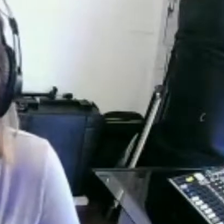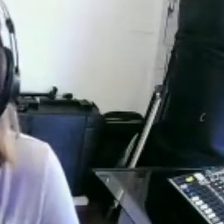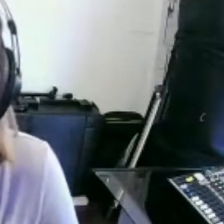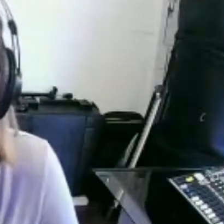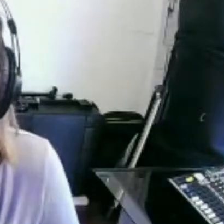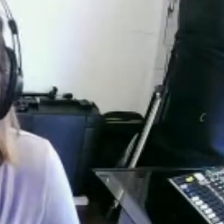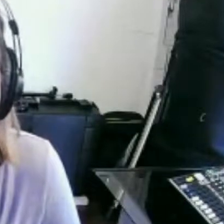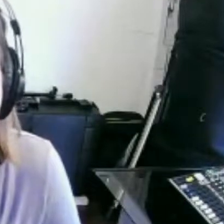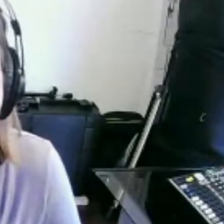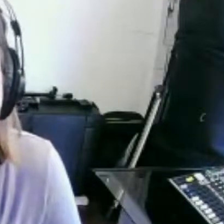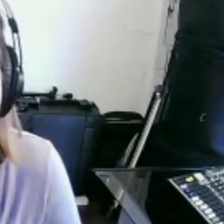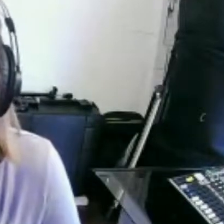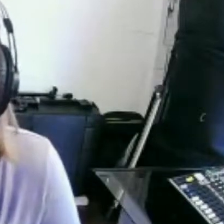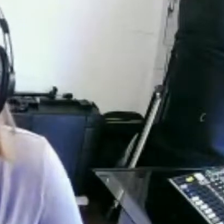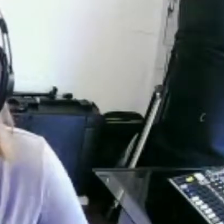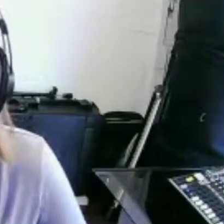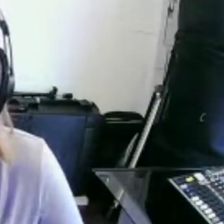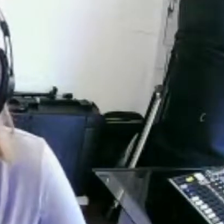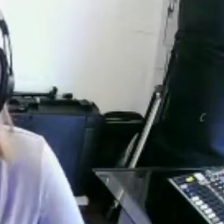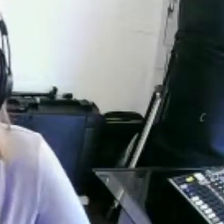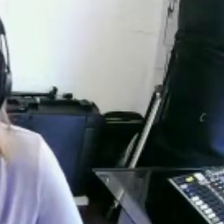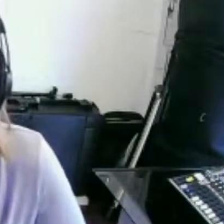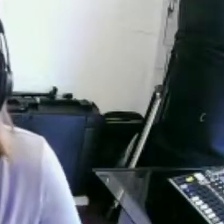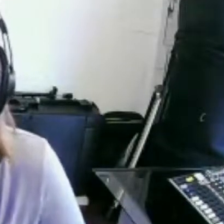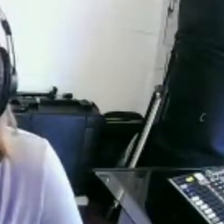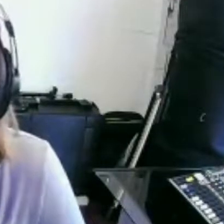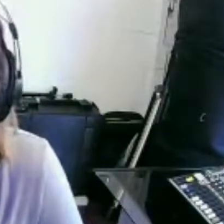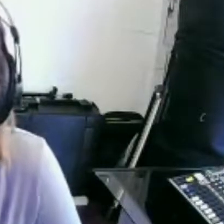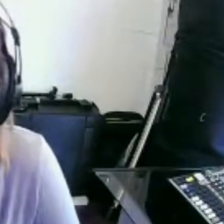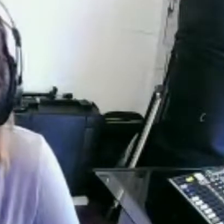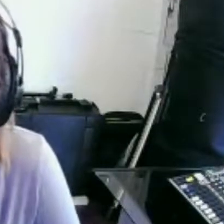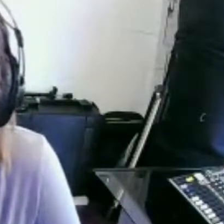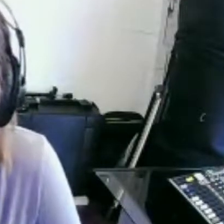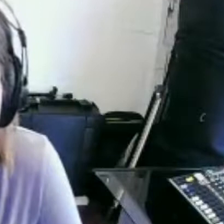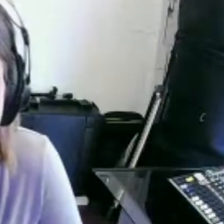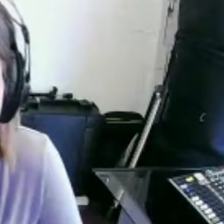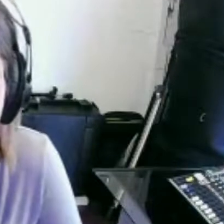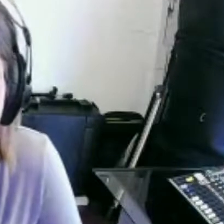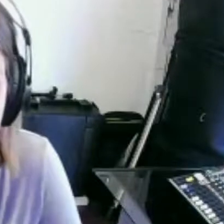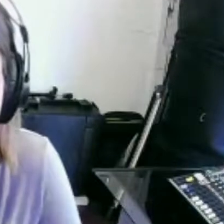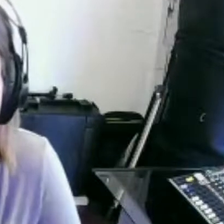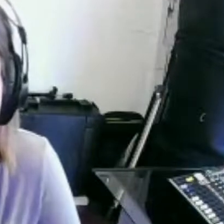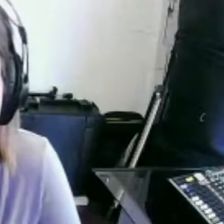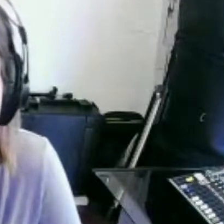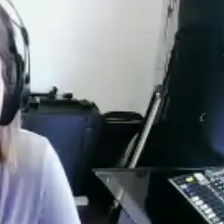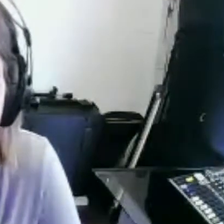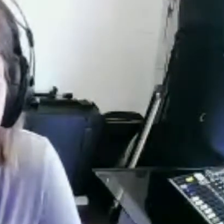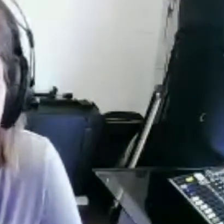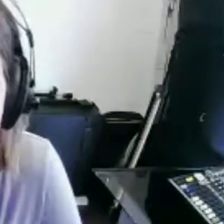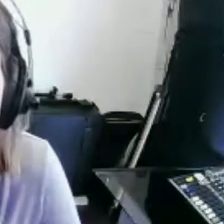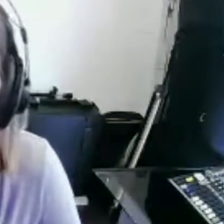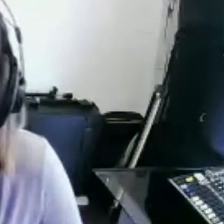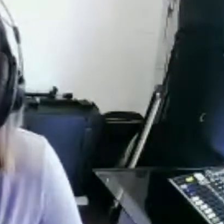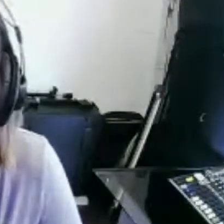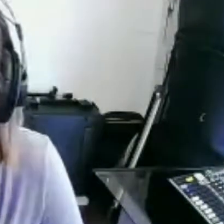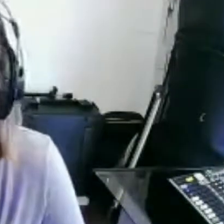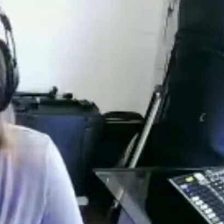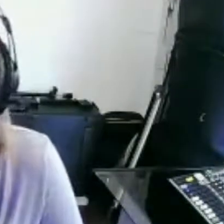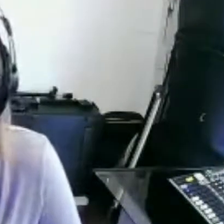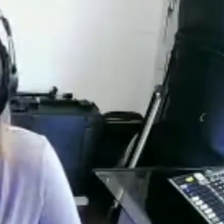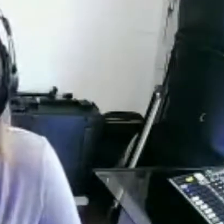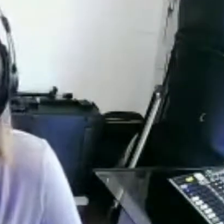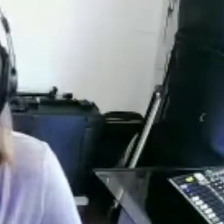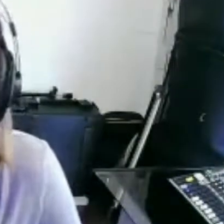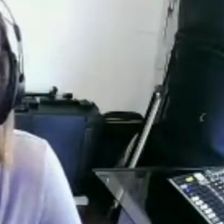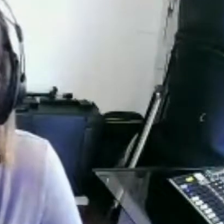hearing worlds. In both her professional and personal life, Tanya aspires to continually learn, to grow, and to laugh as